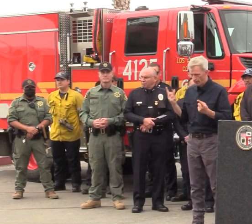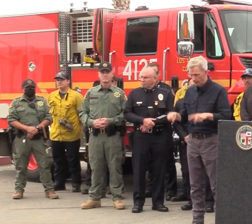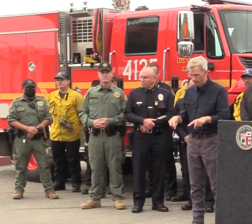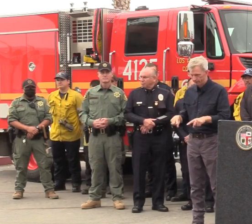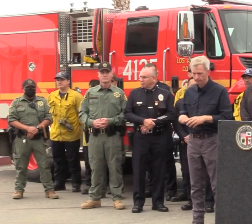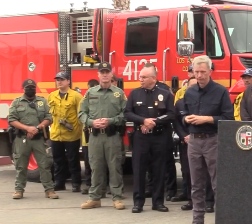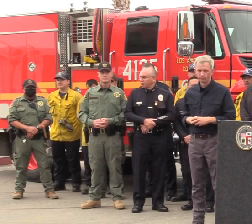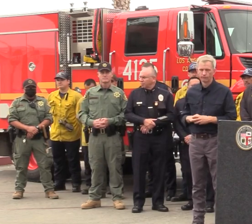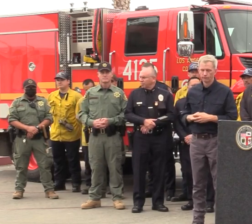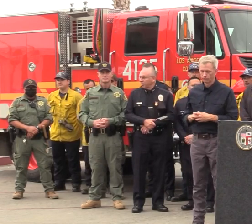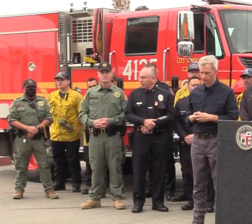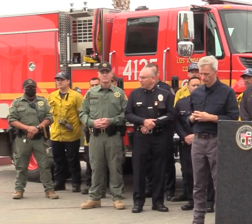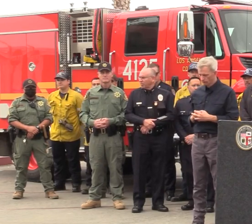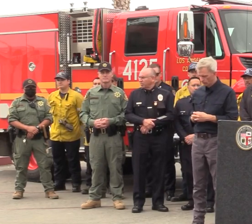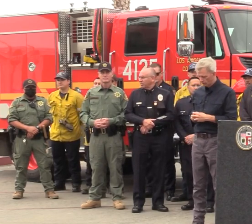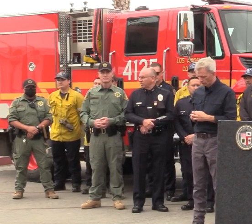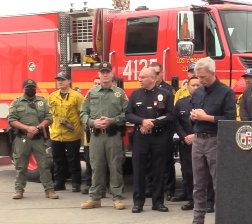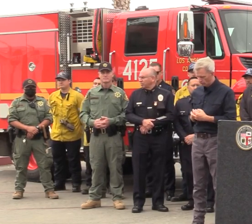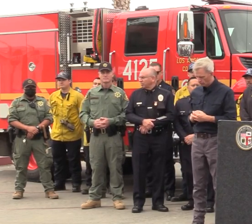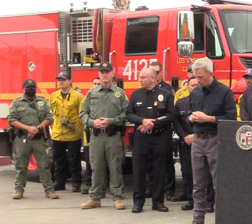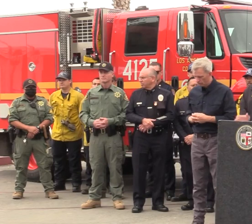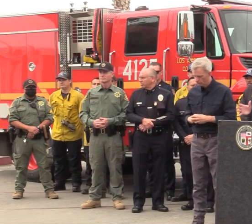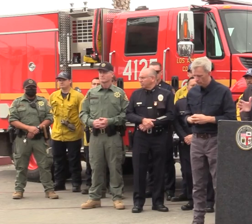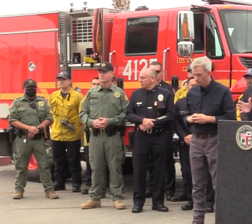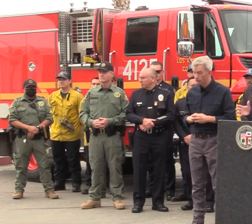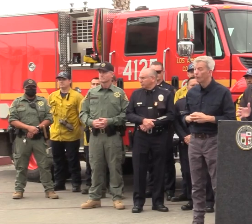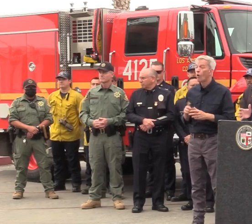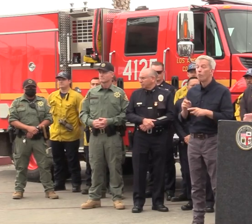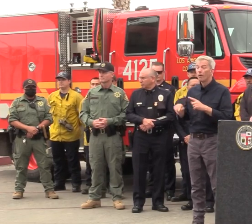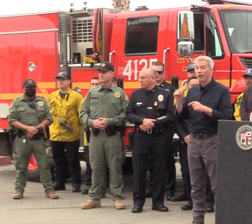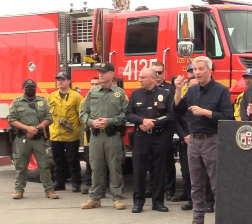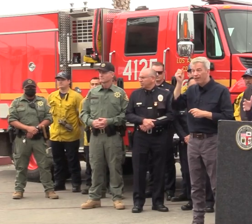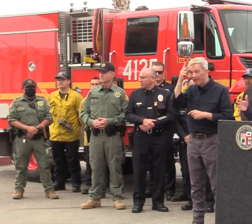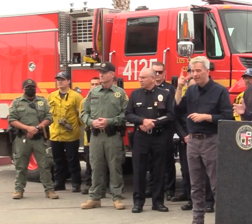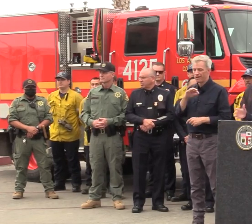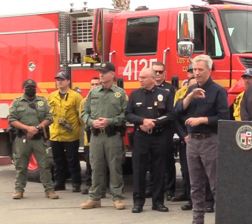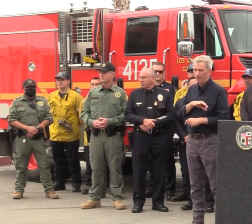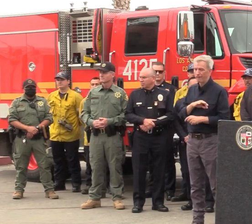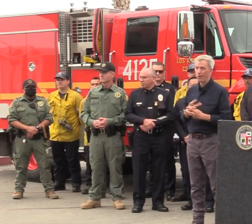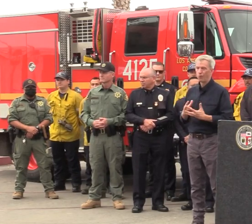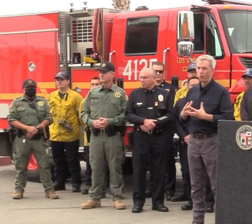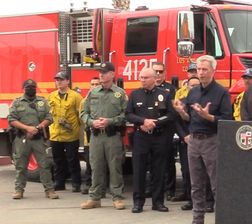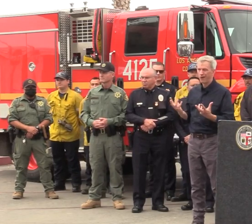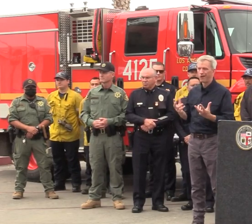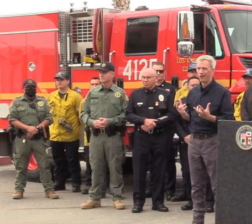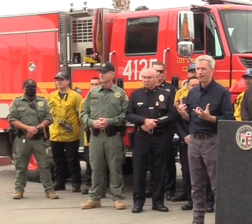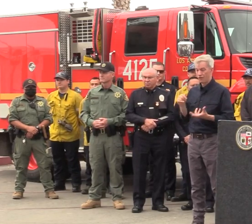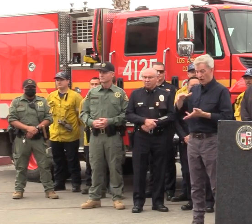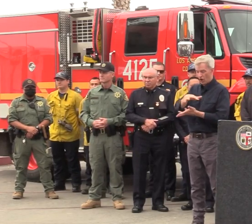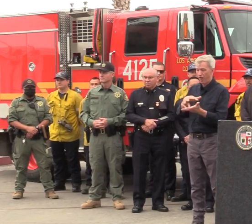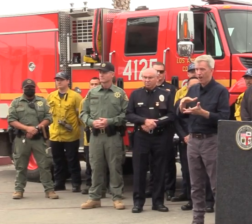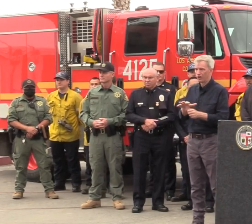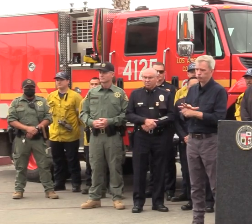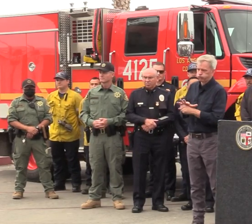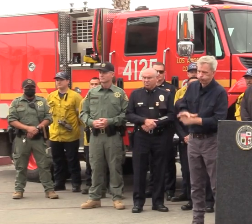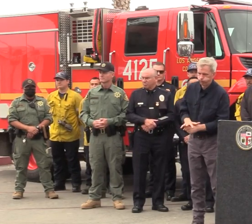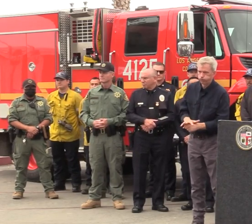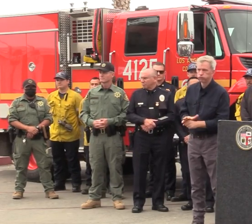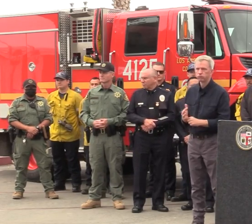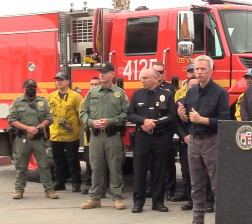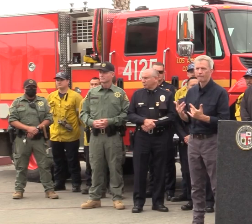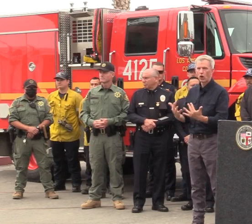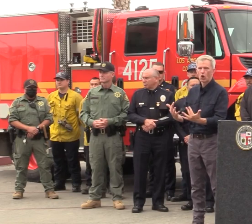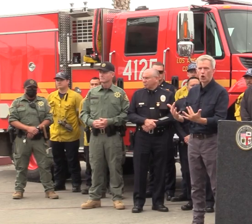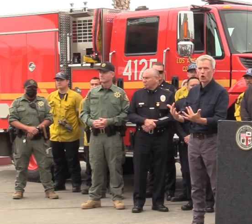have also the advantage of it holding that fire down. The problem and the challenge of it is when that